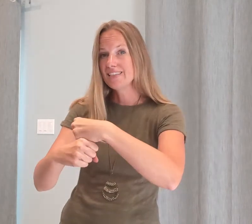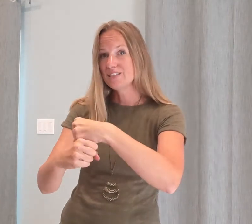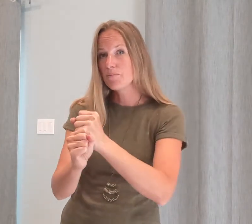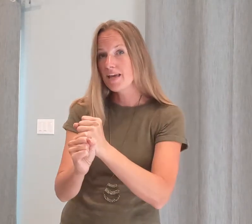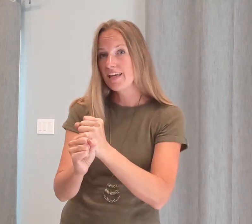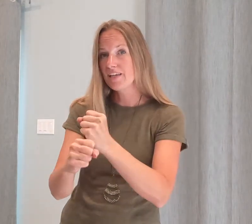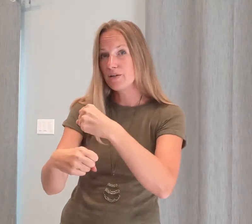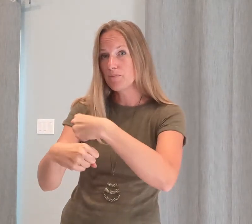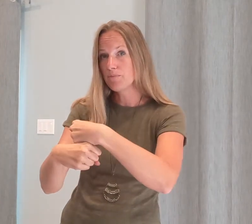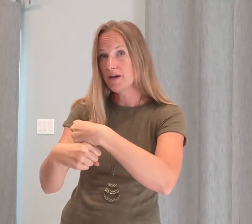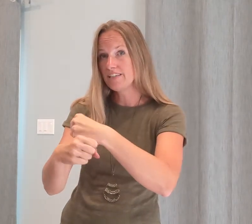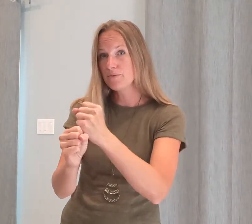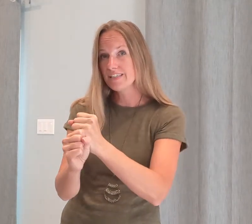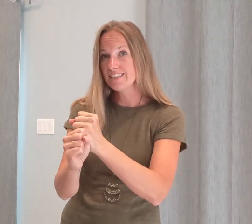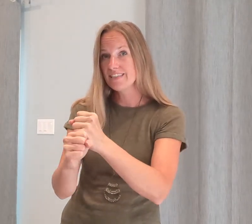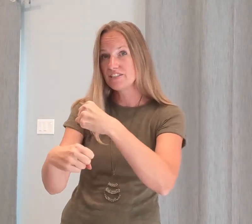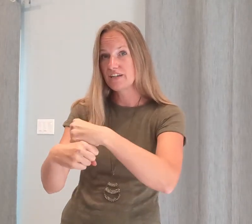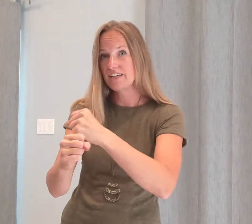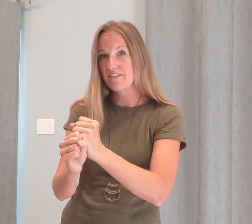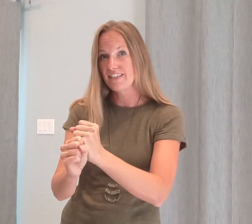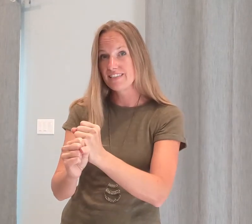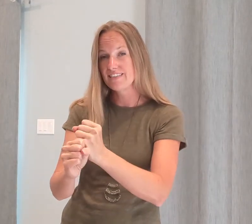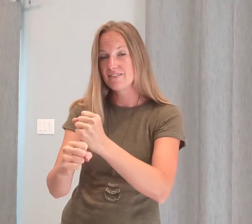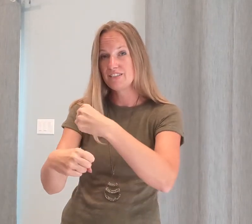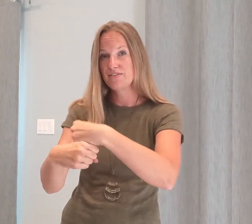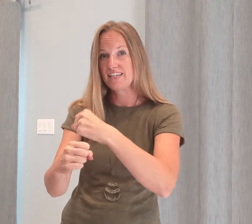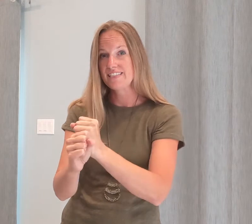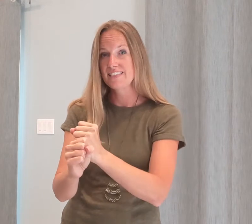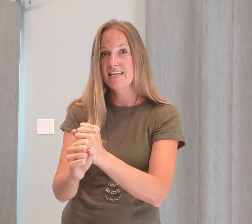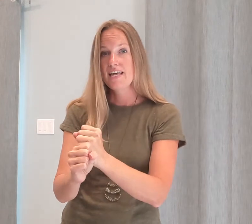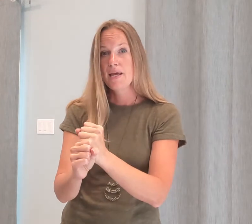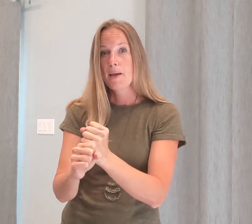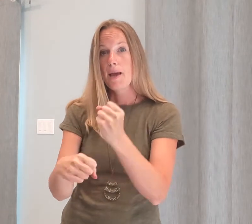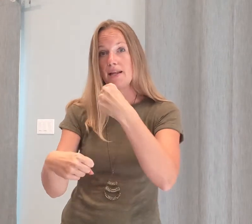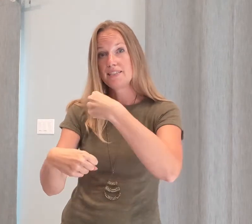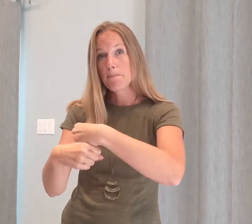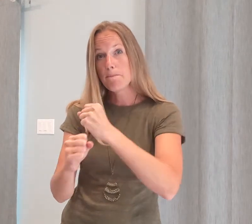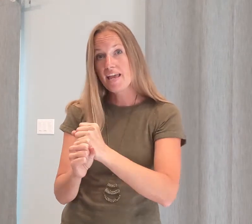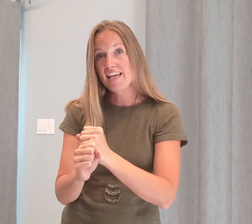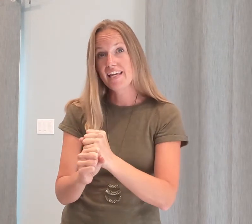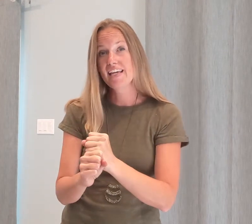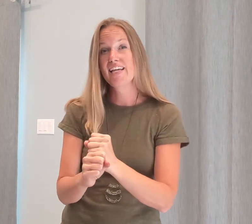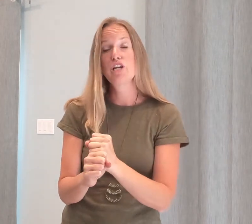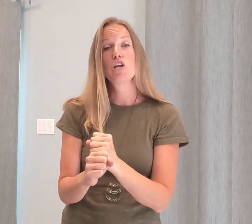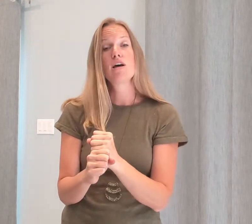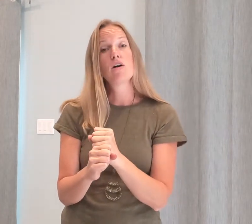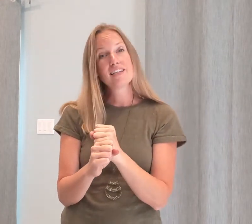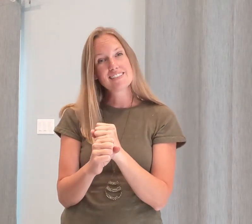so make, you bend your wrists and then straighten your wrists with two fists. And make it, it says